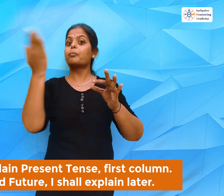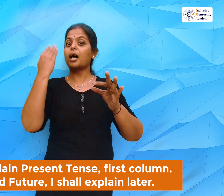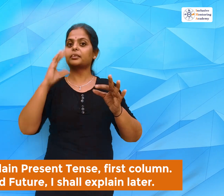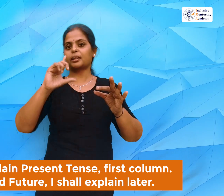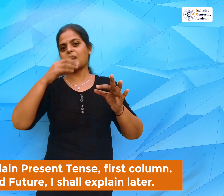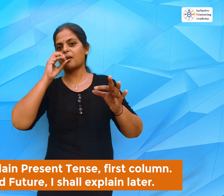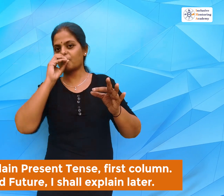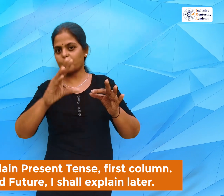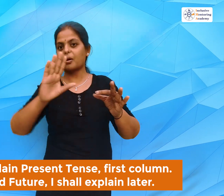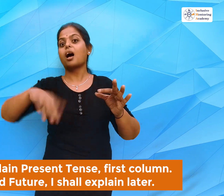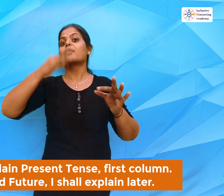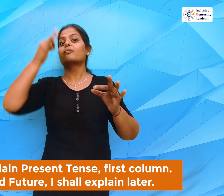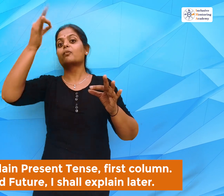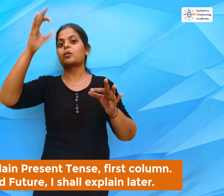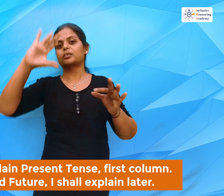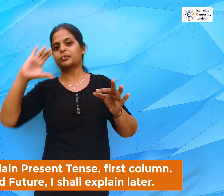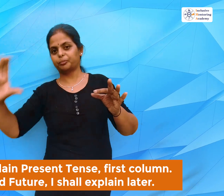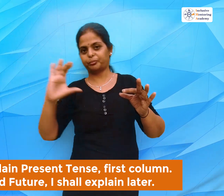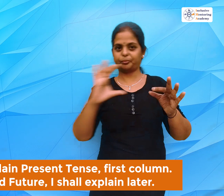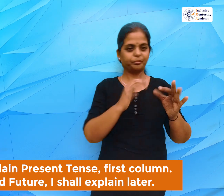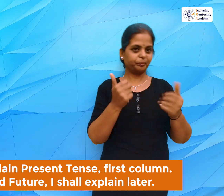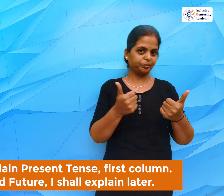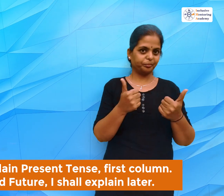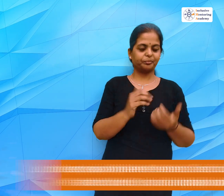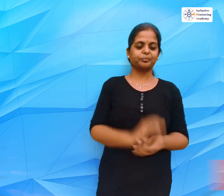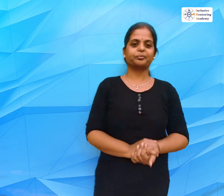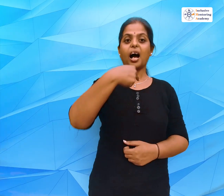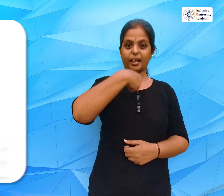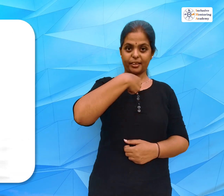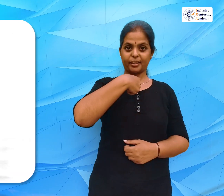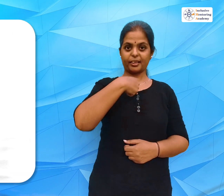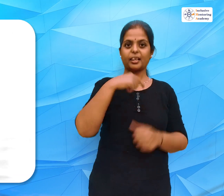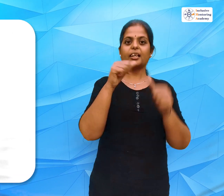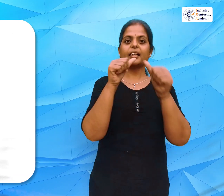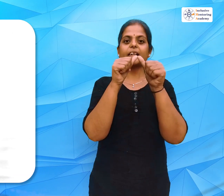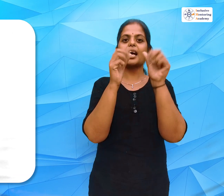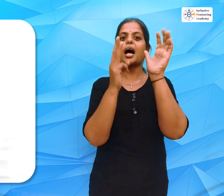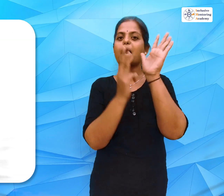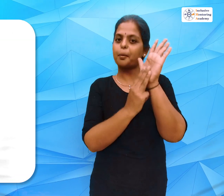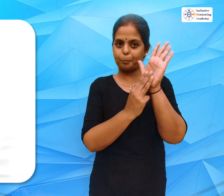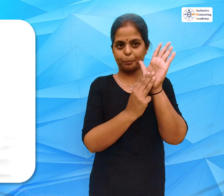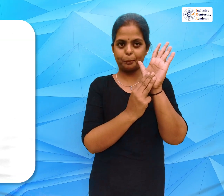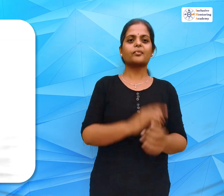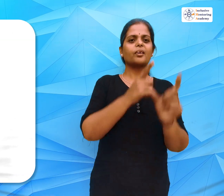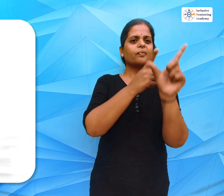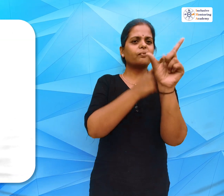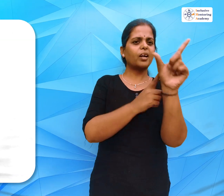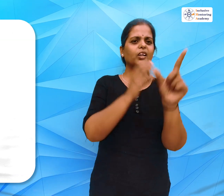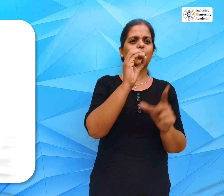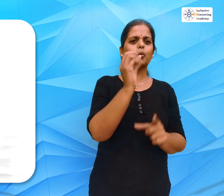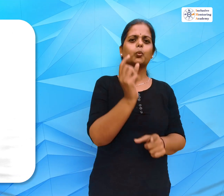Past and future, I shall explain later. I am. You are.